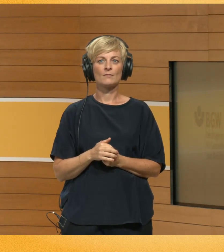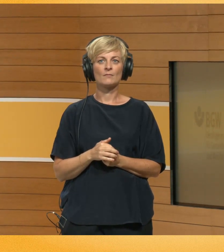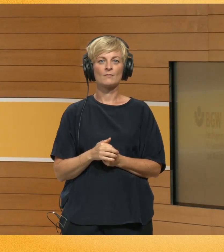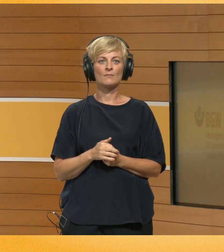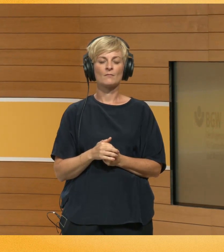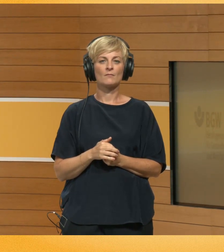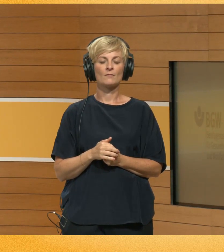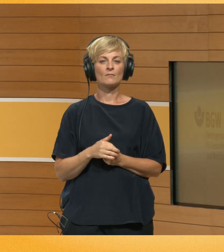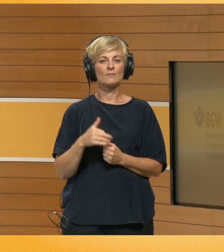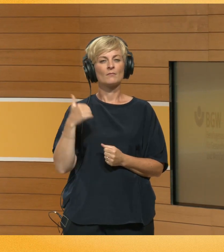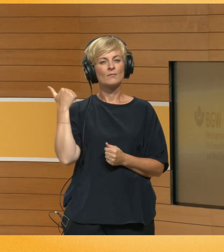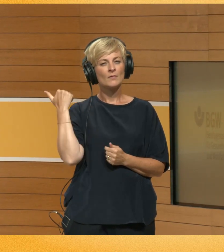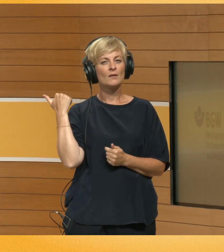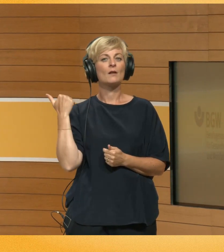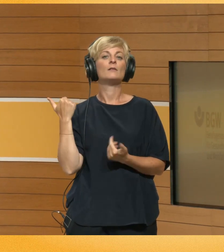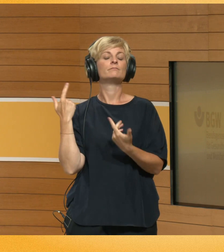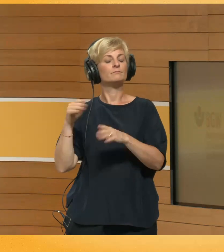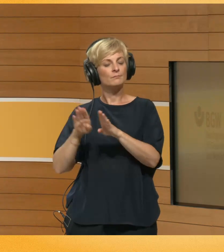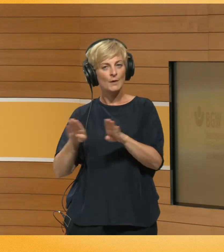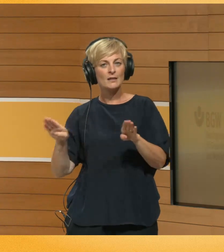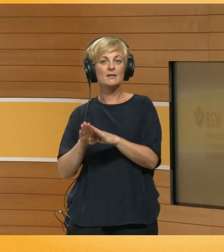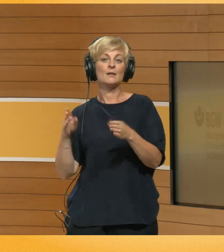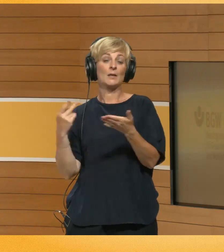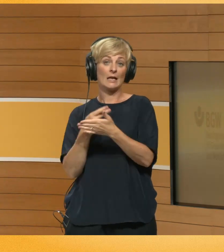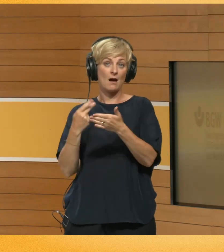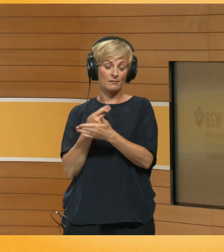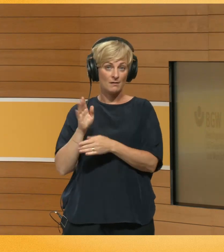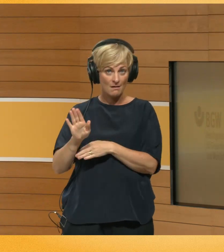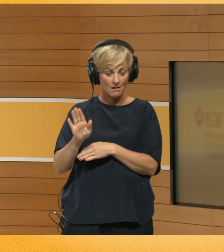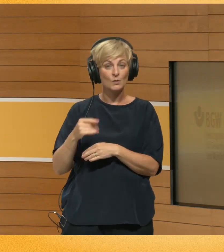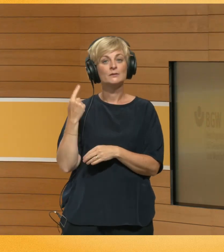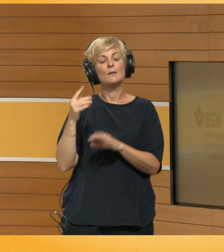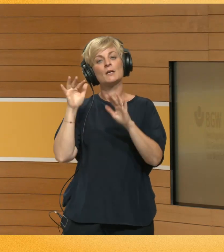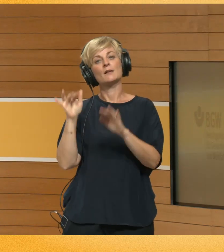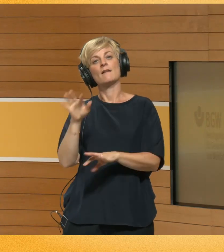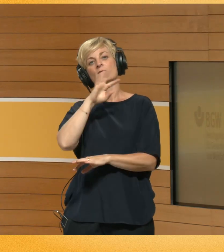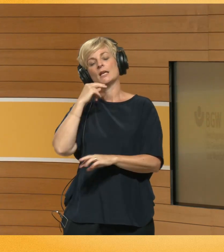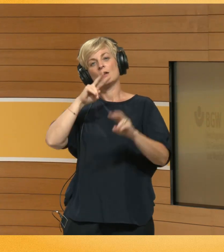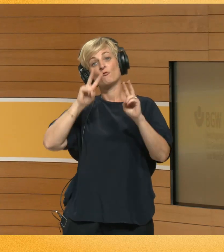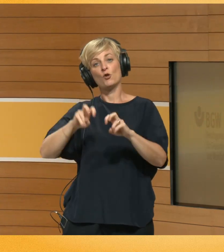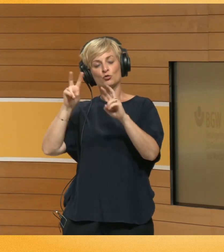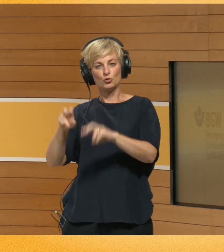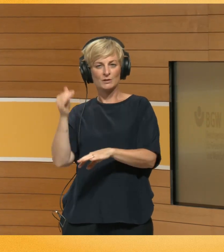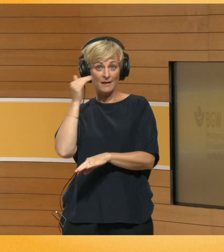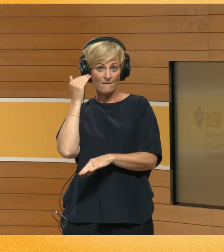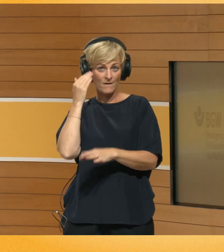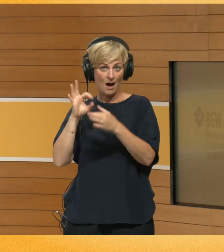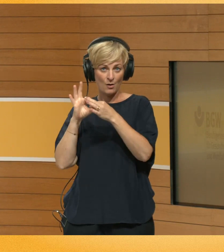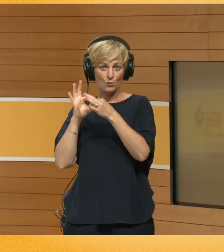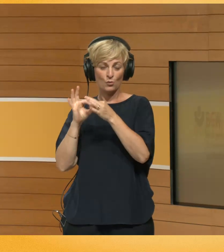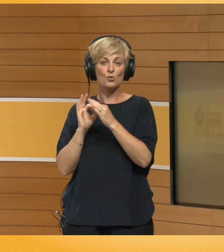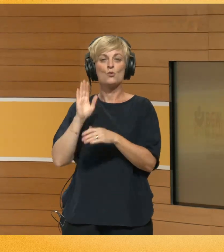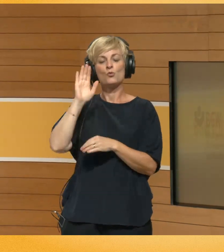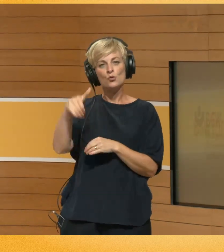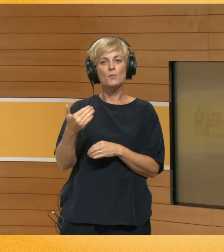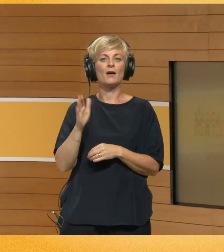research experience, specifically with health system and policies, and has a very strong interest and background